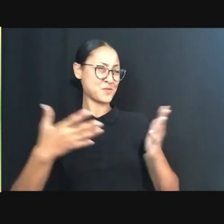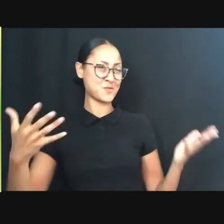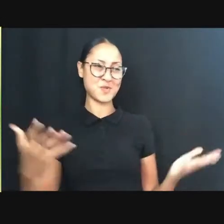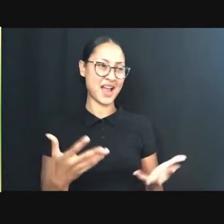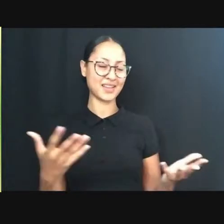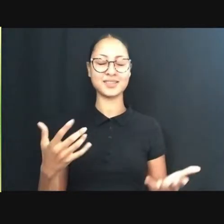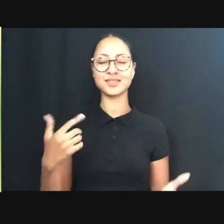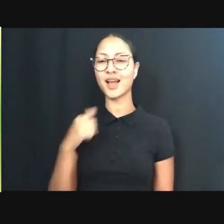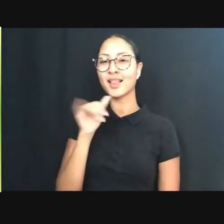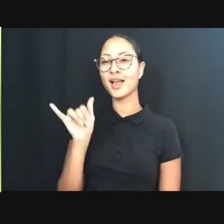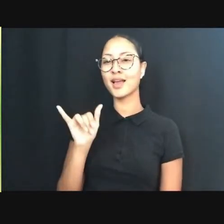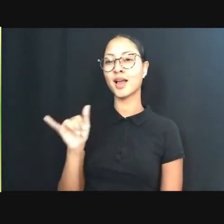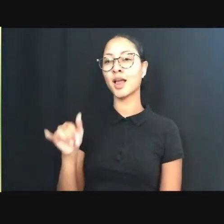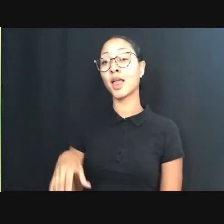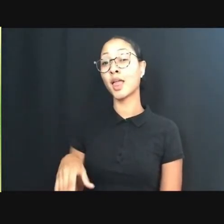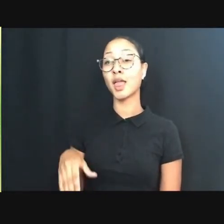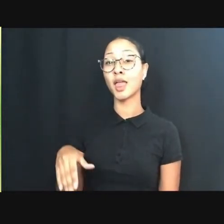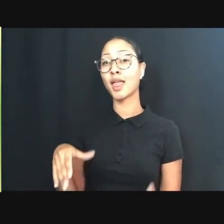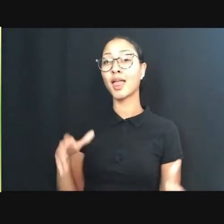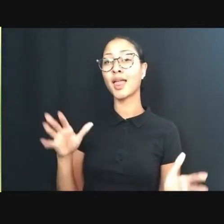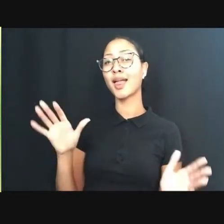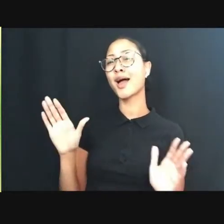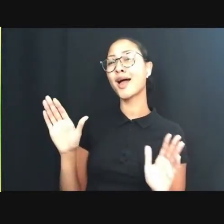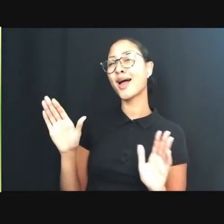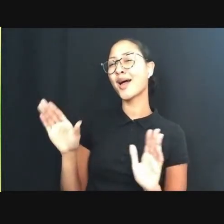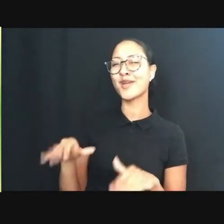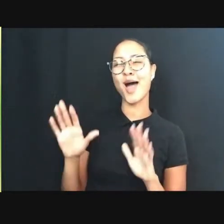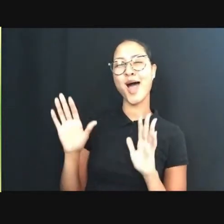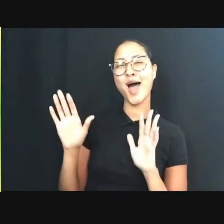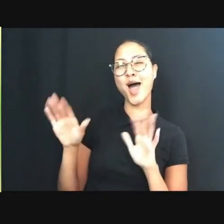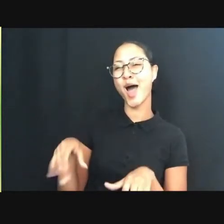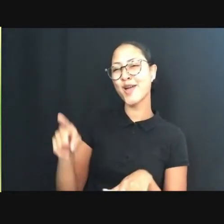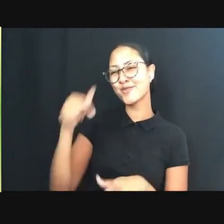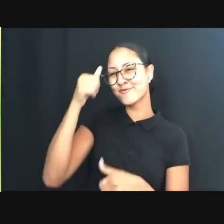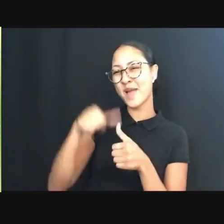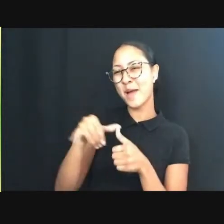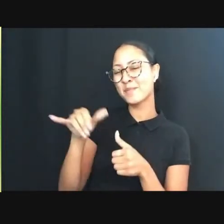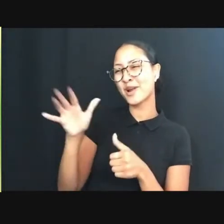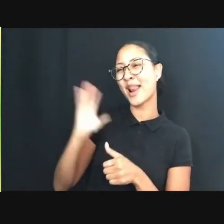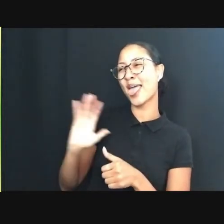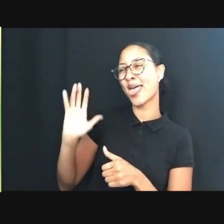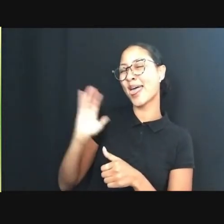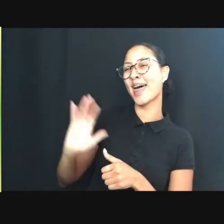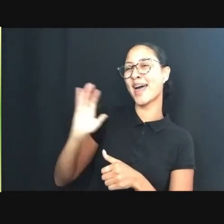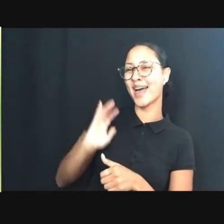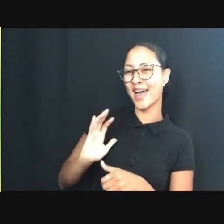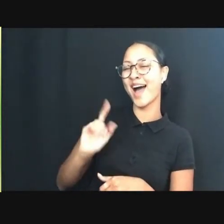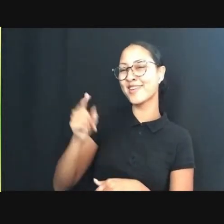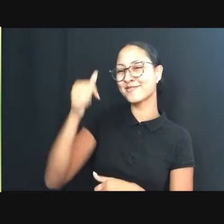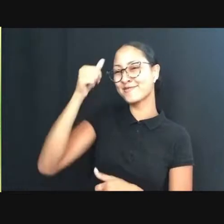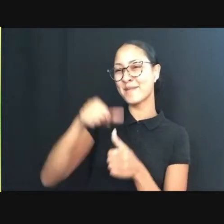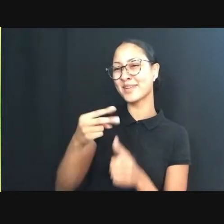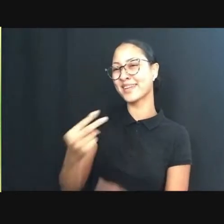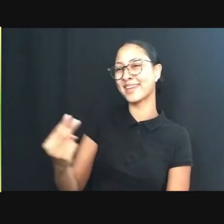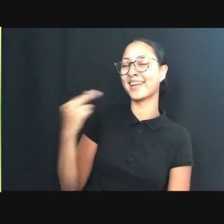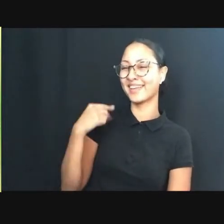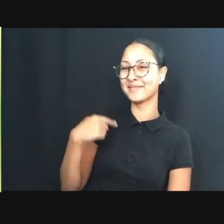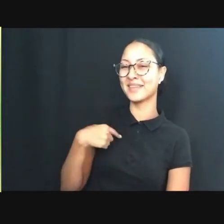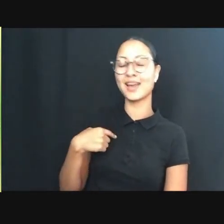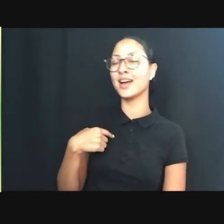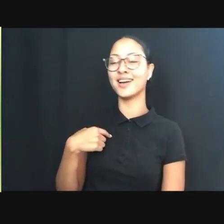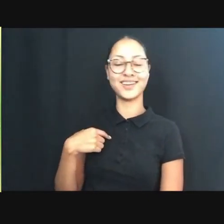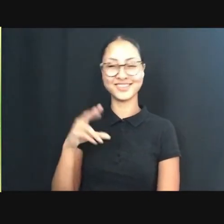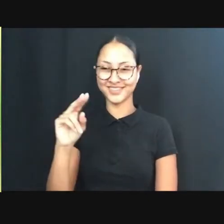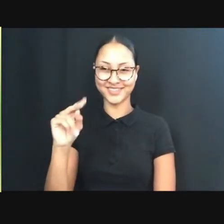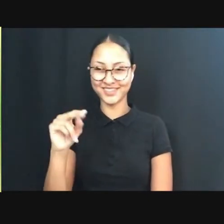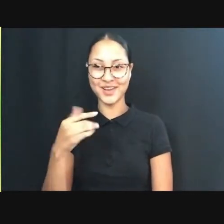I'm not that kind of auntie. Like, I'm not that kind of auntie. I don't think, maybe people feel like that about me. I think some people do.